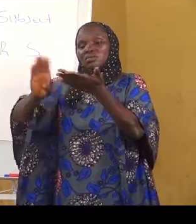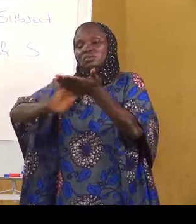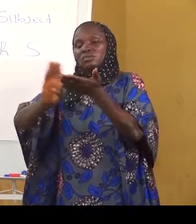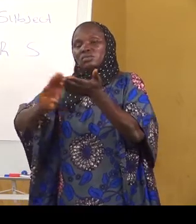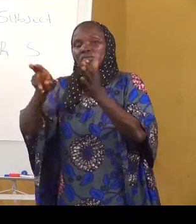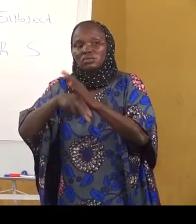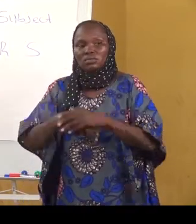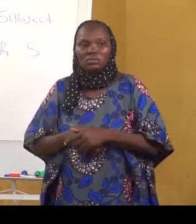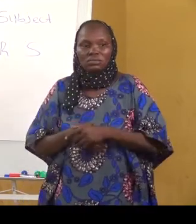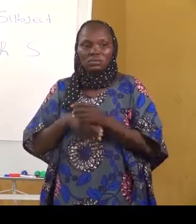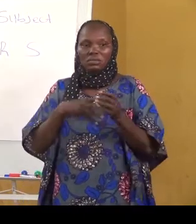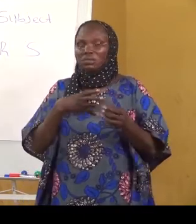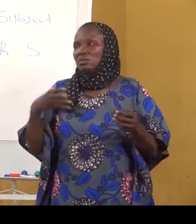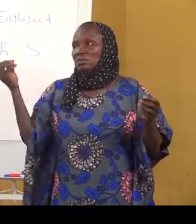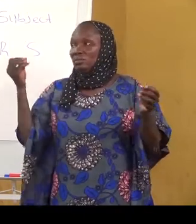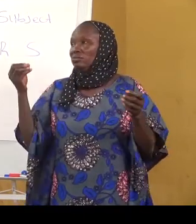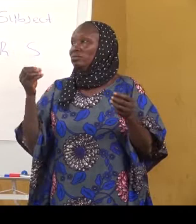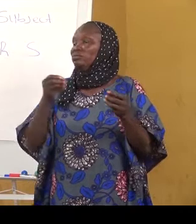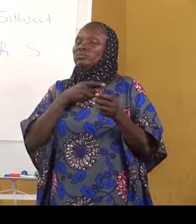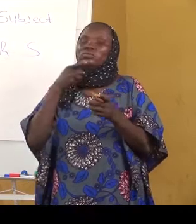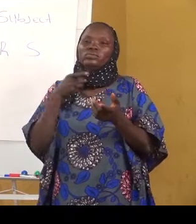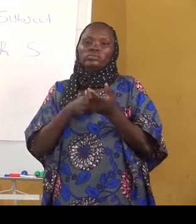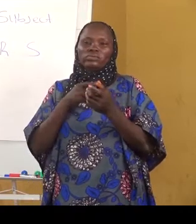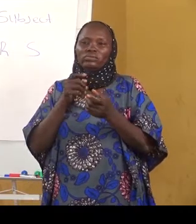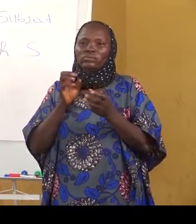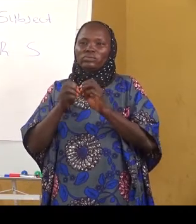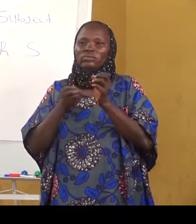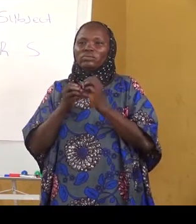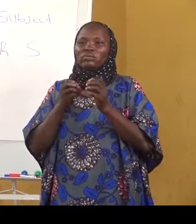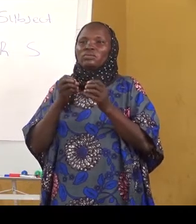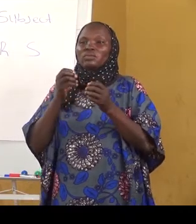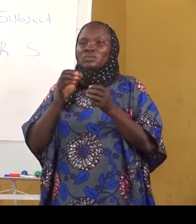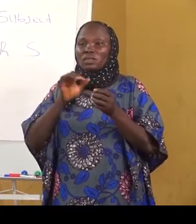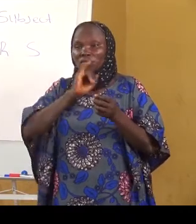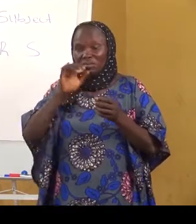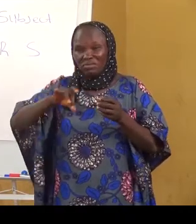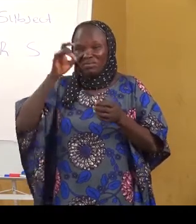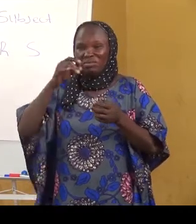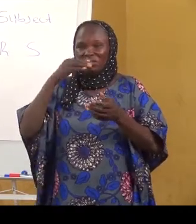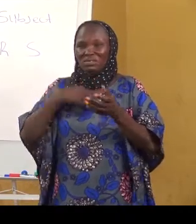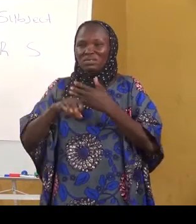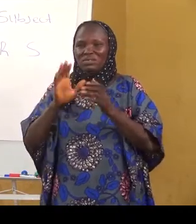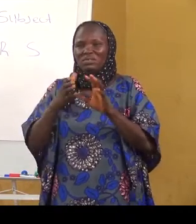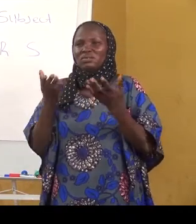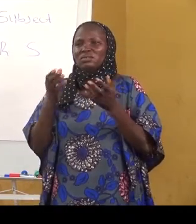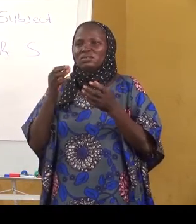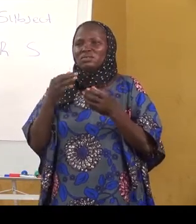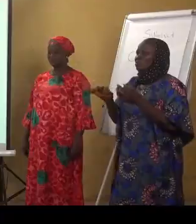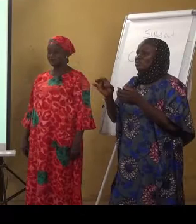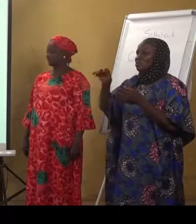Forgiveness. And this issue is found in a book called the Book